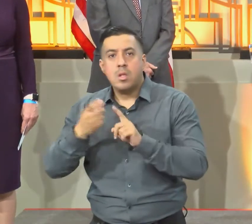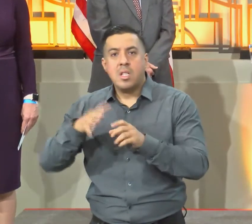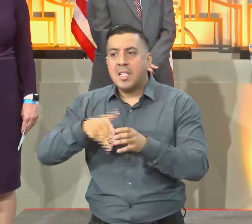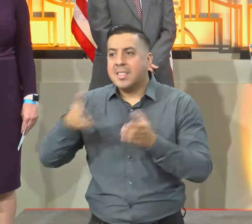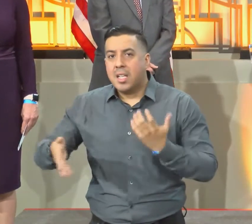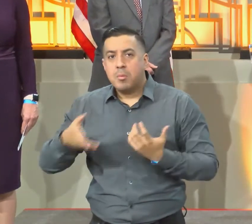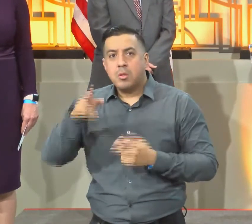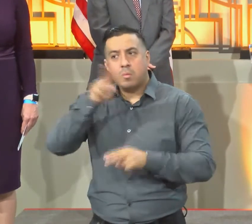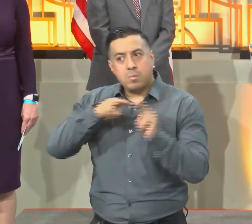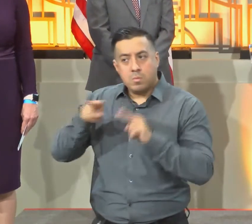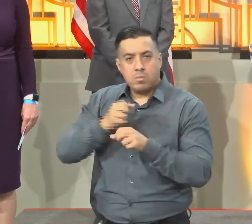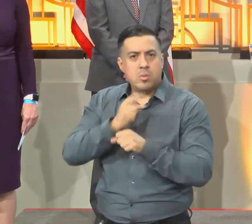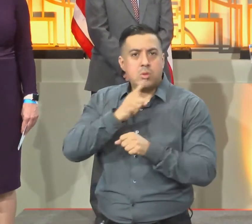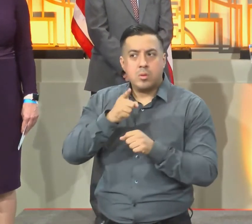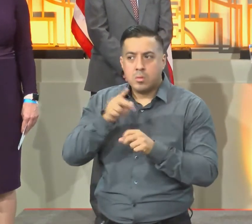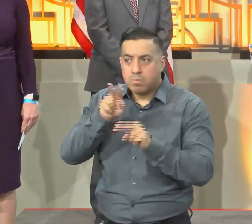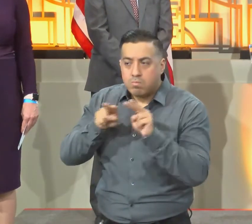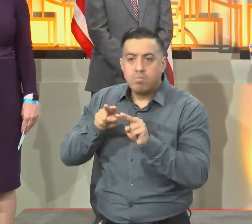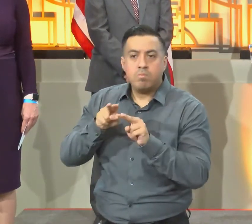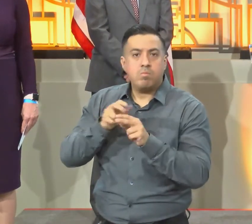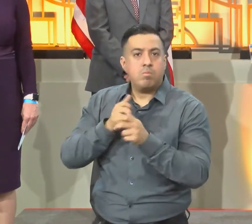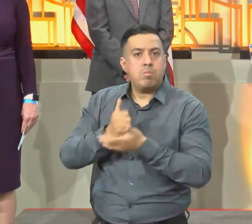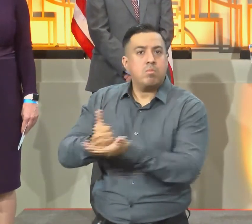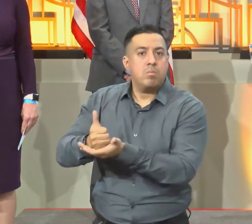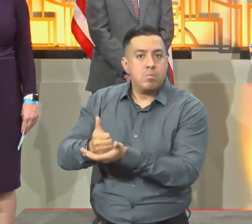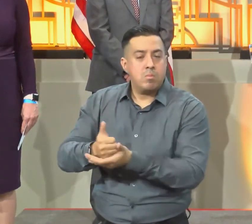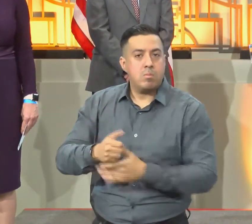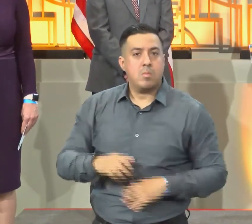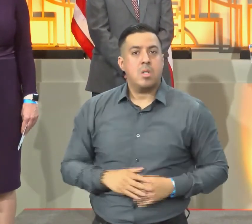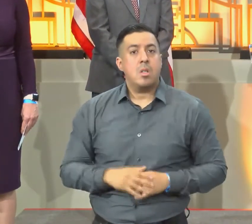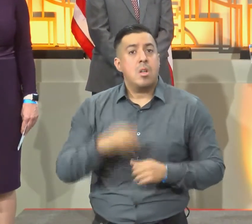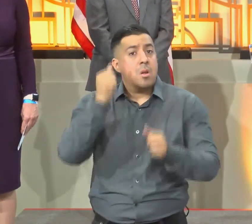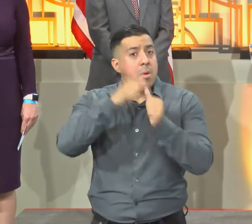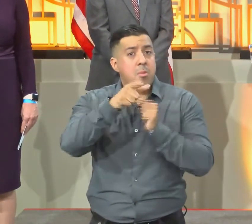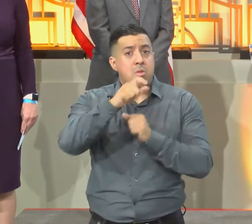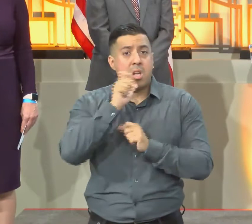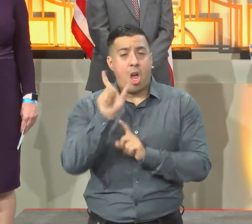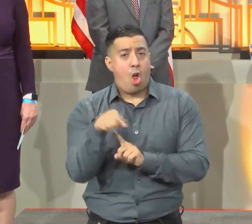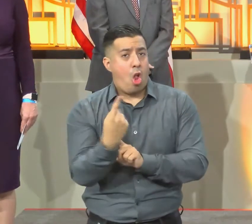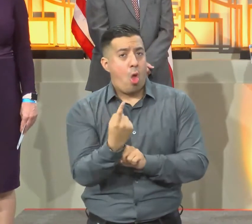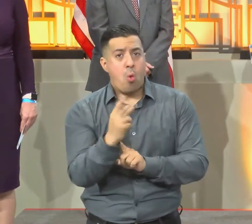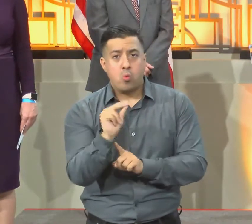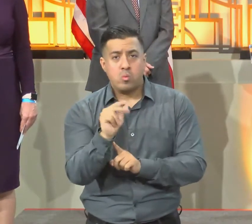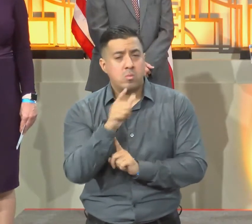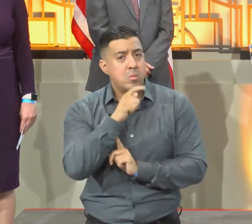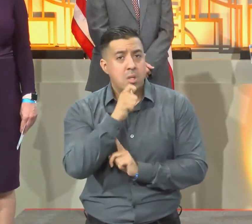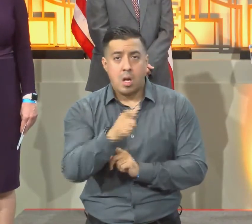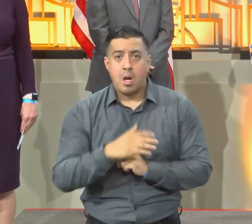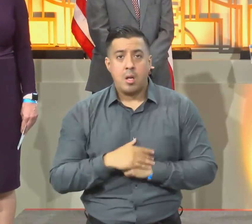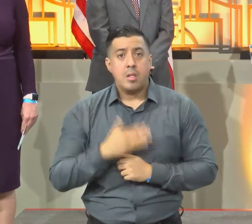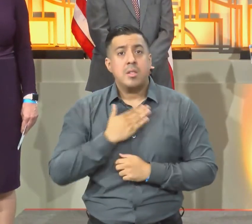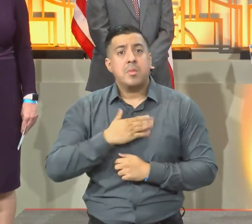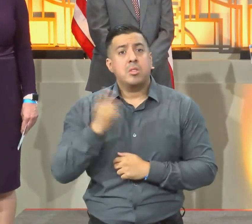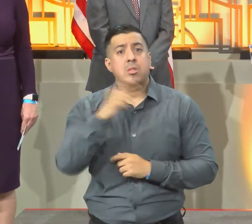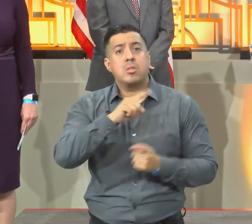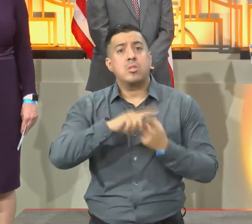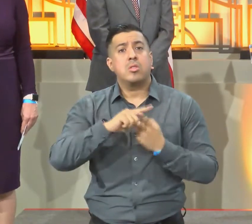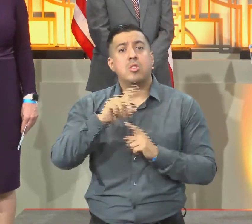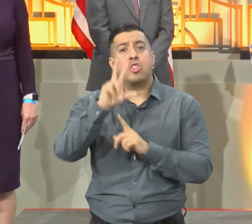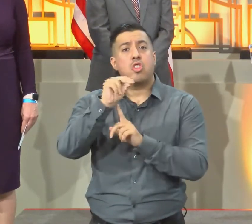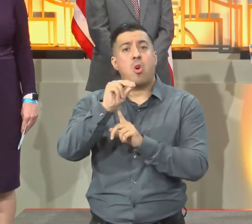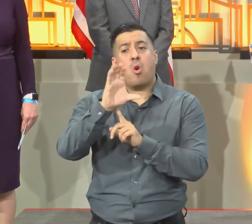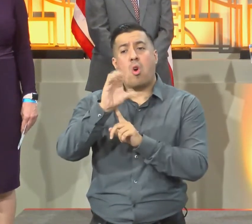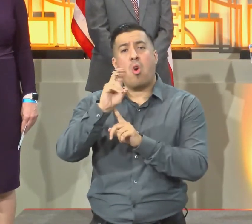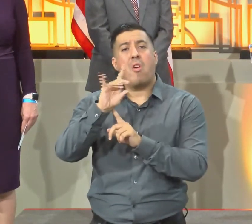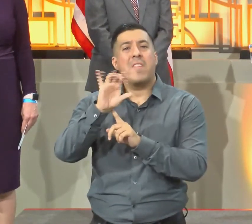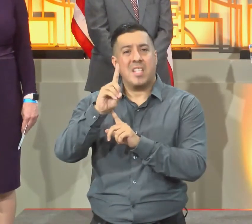in your family, and above all, to remember that you are not alone. Please go to